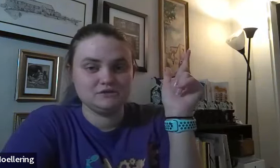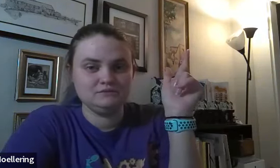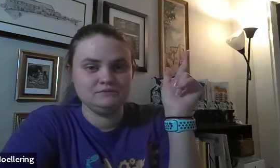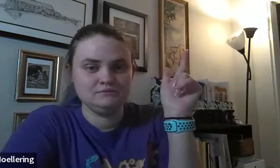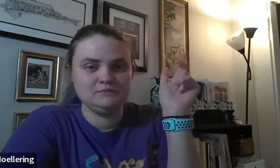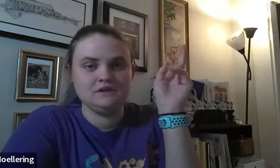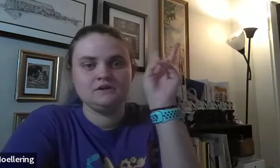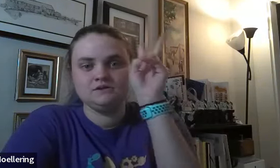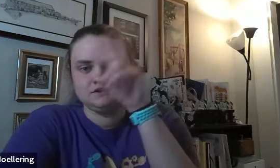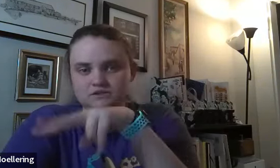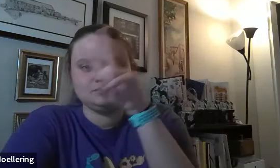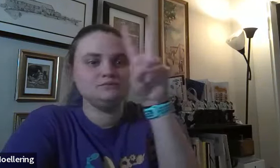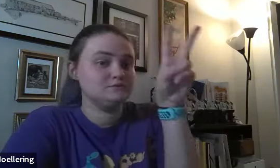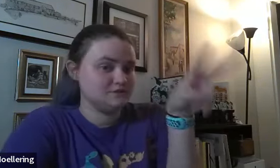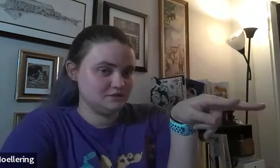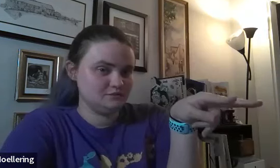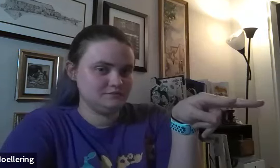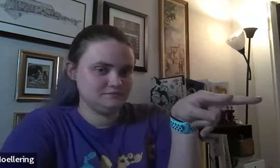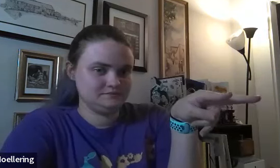22. 2, 2.